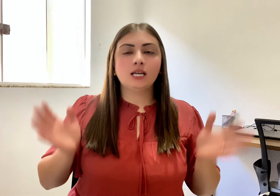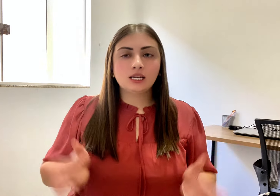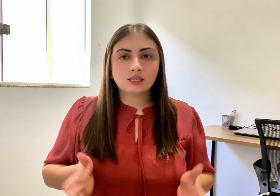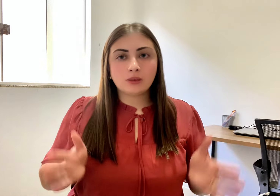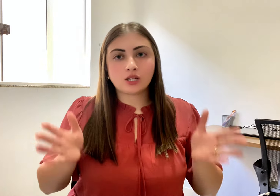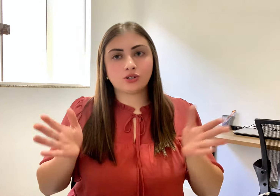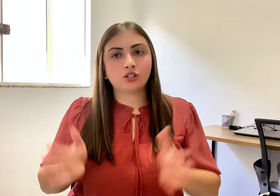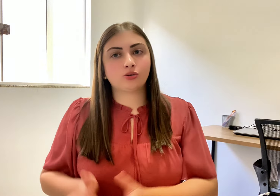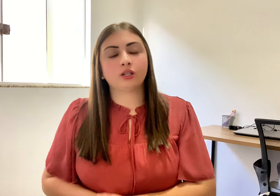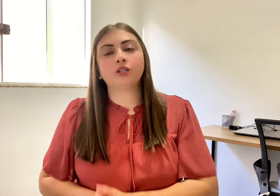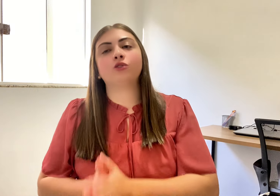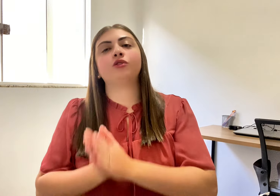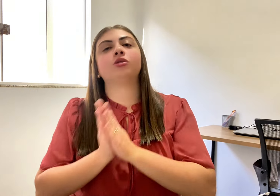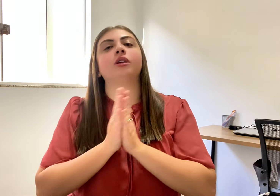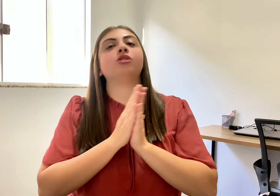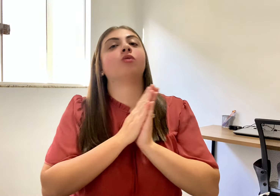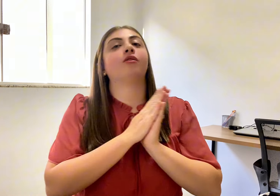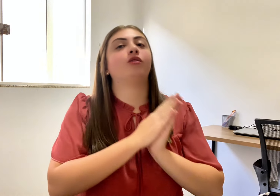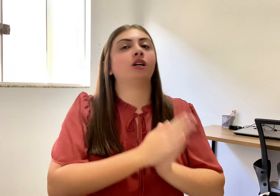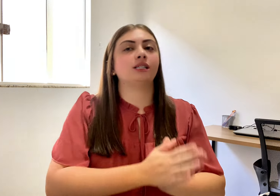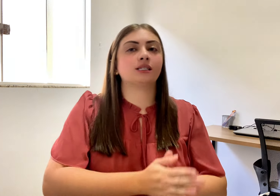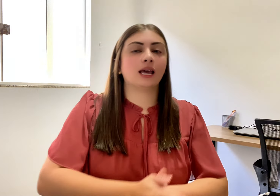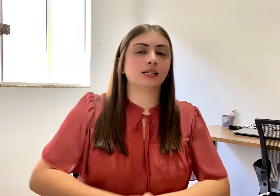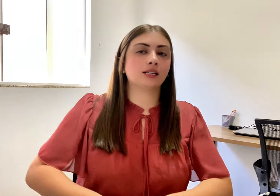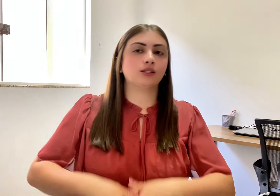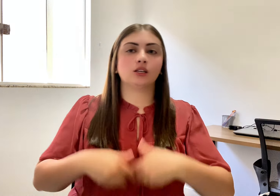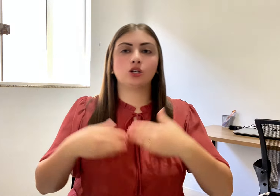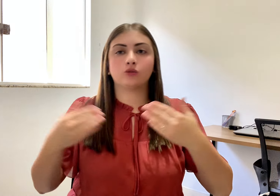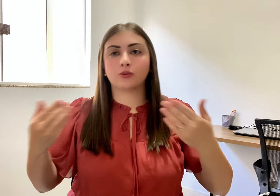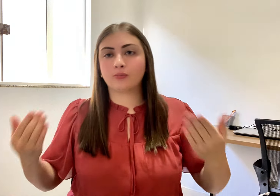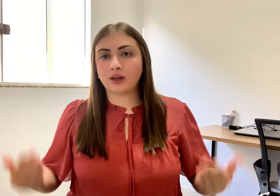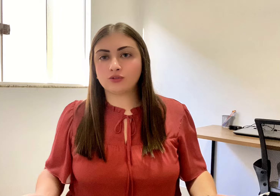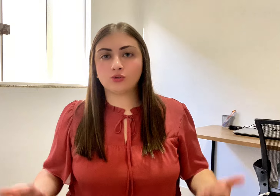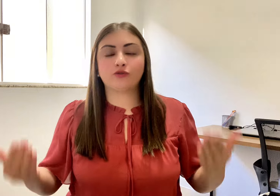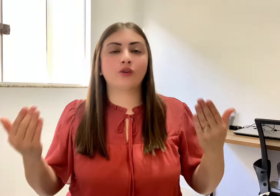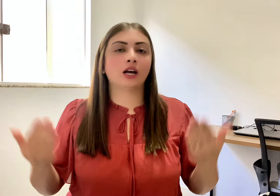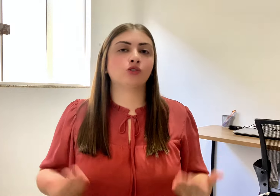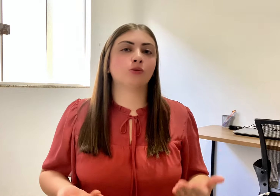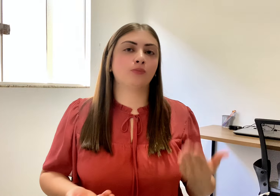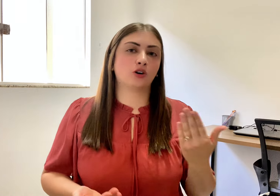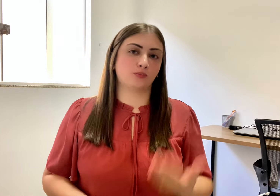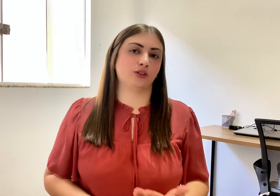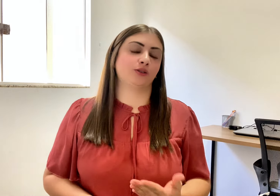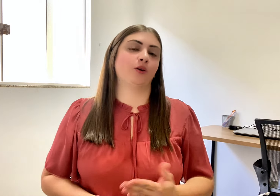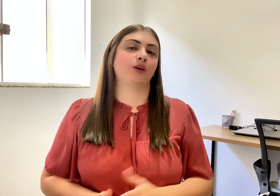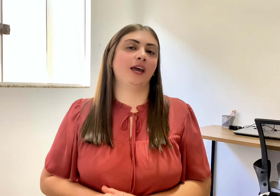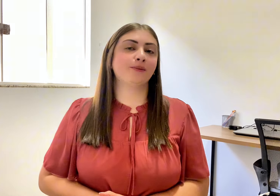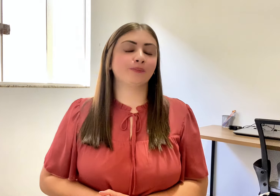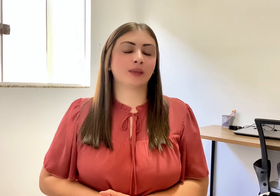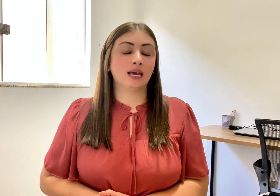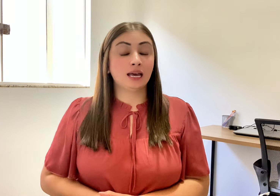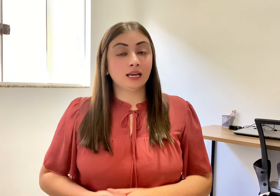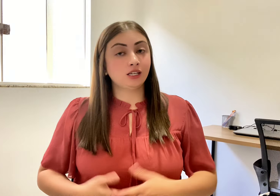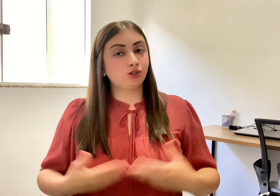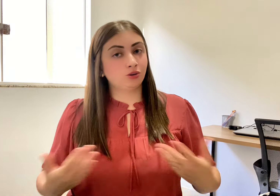Please make sure to click the official link to avoid scams and secure a path to financial progress, okay? In